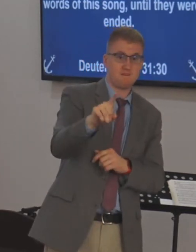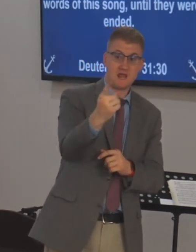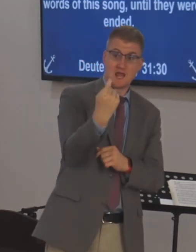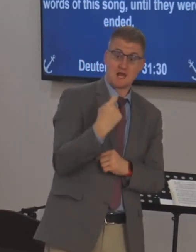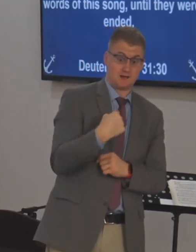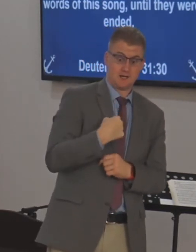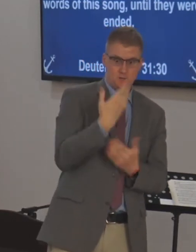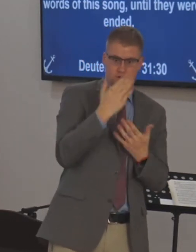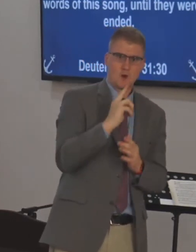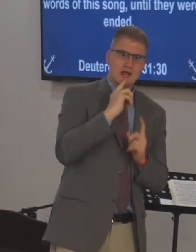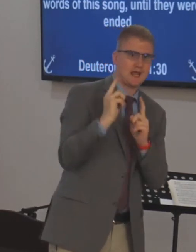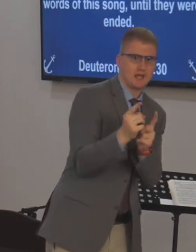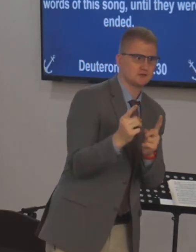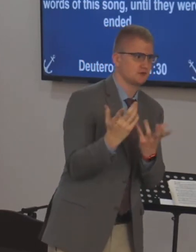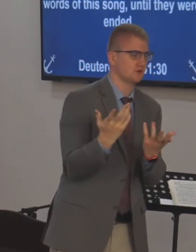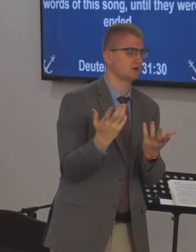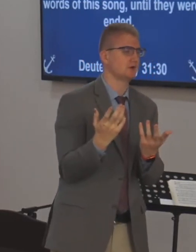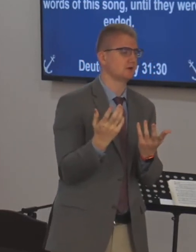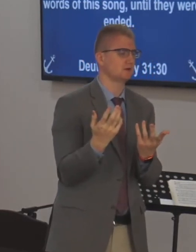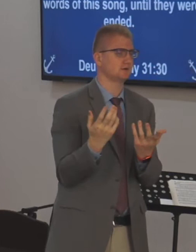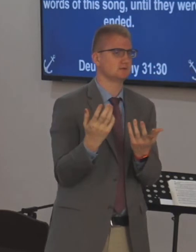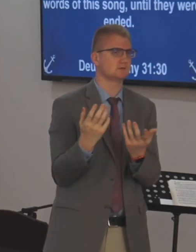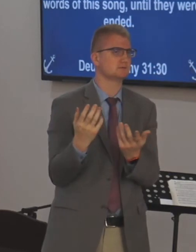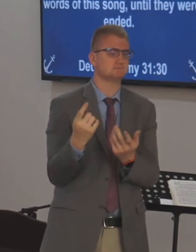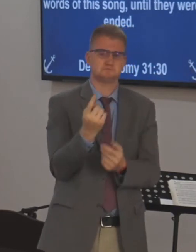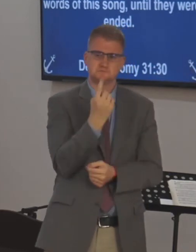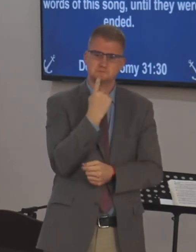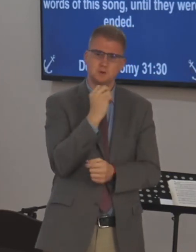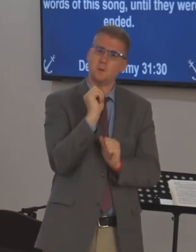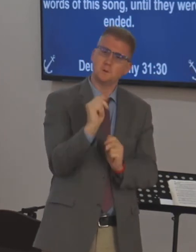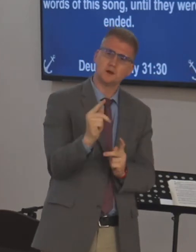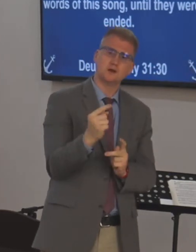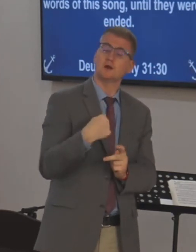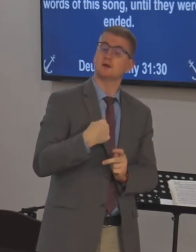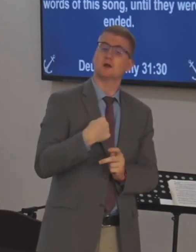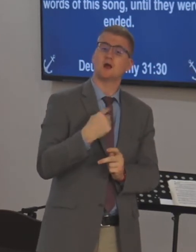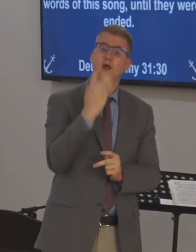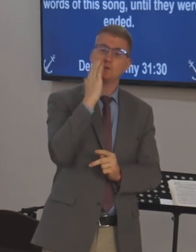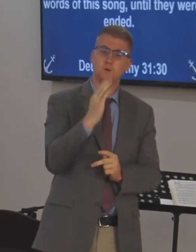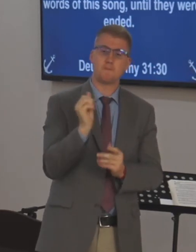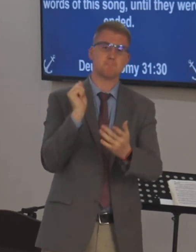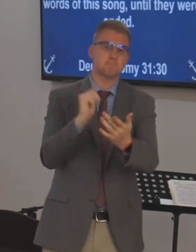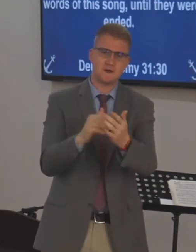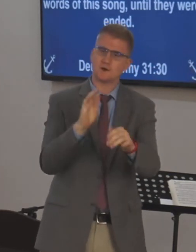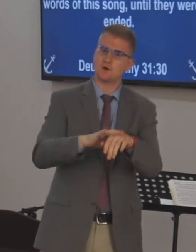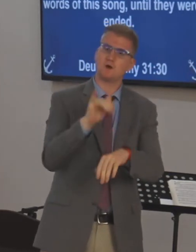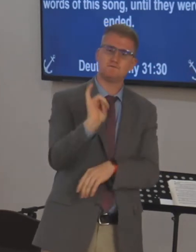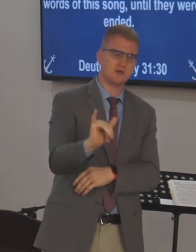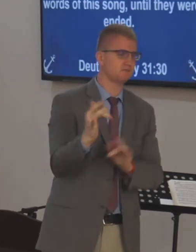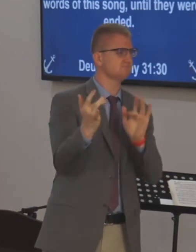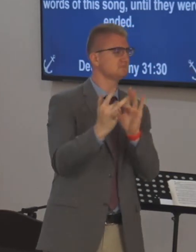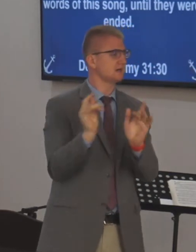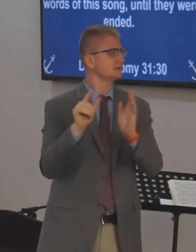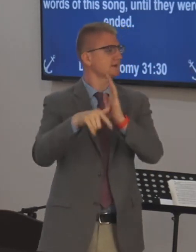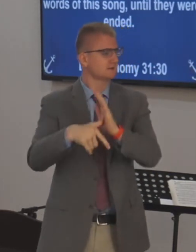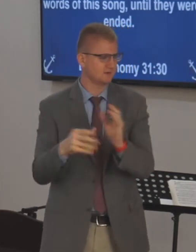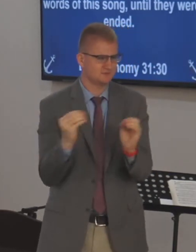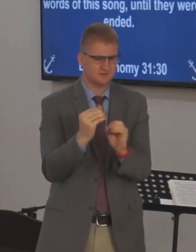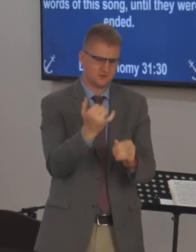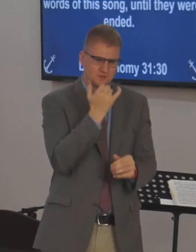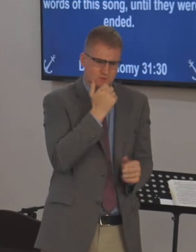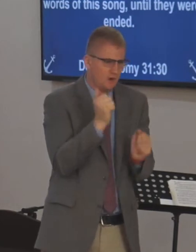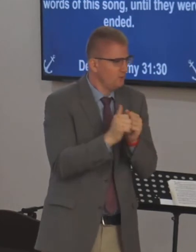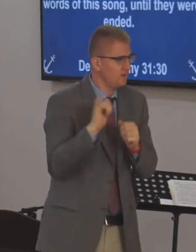answer. If not, or I'll let you know I'm still working on it and this is where I am. There's nothing wrong with that. None at all. Don't be ashamed.